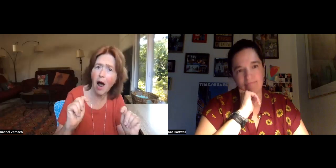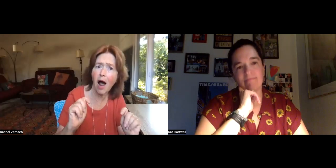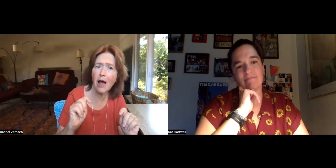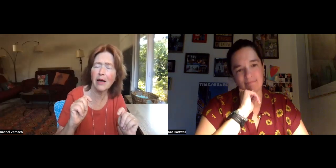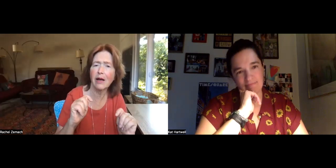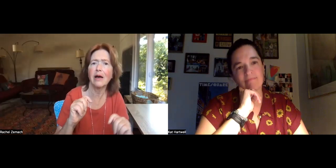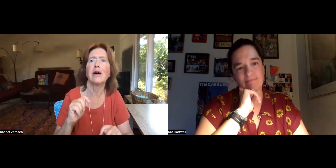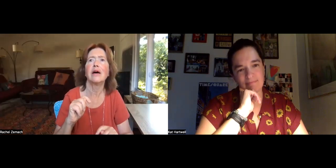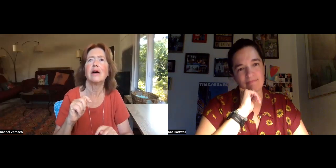try.